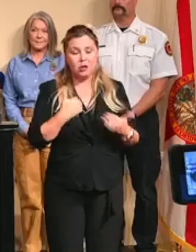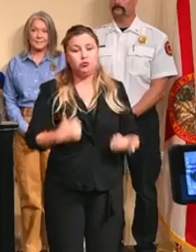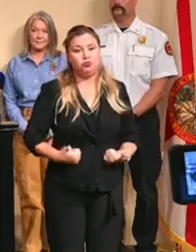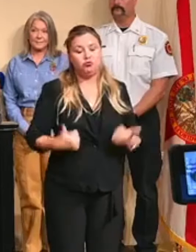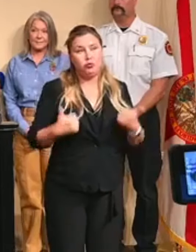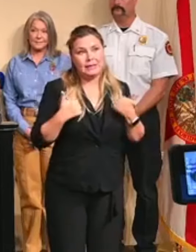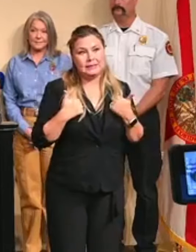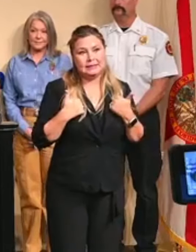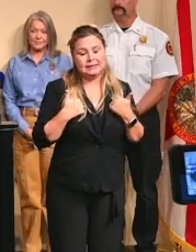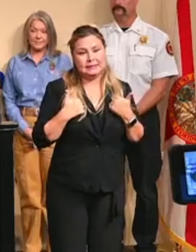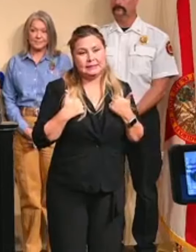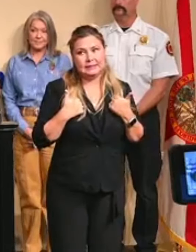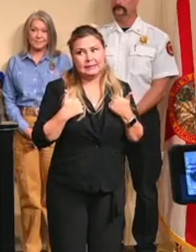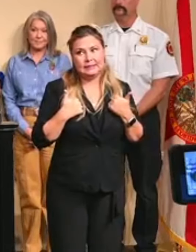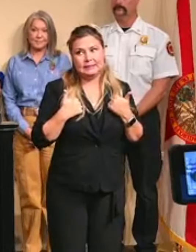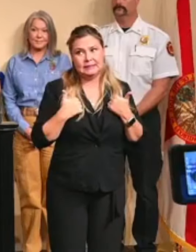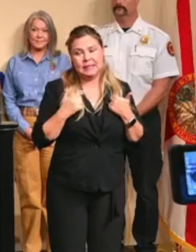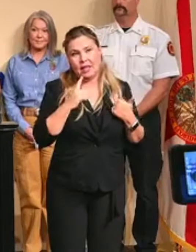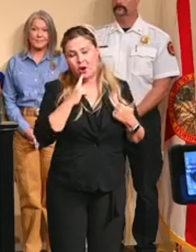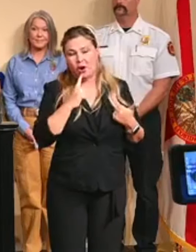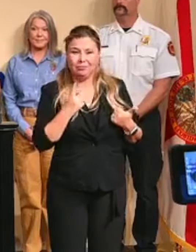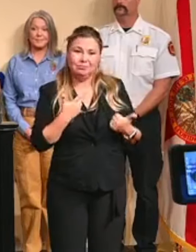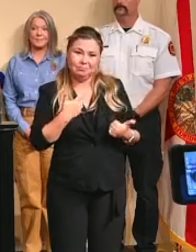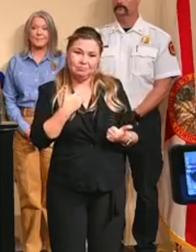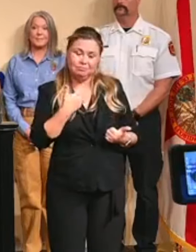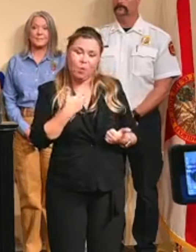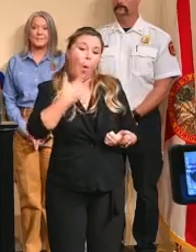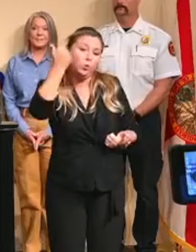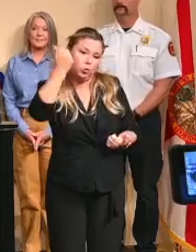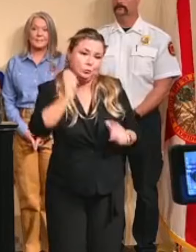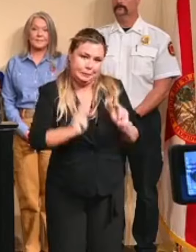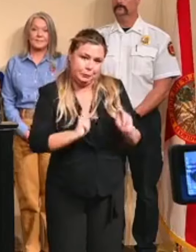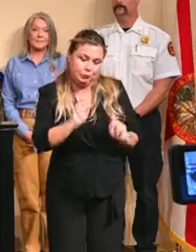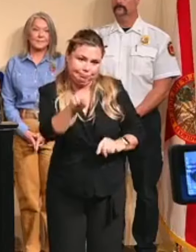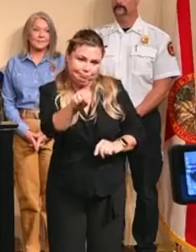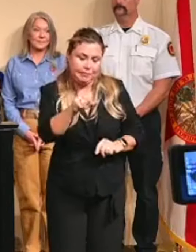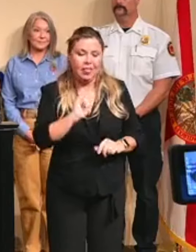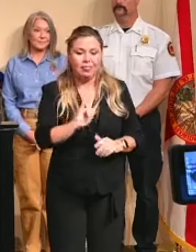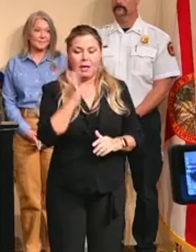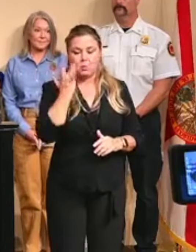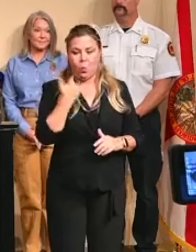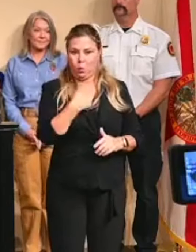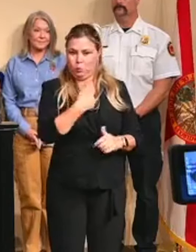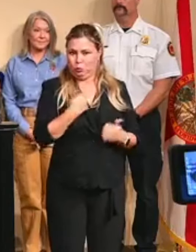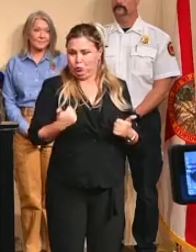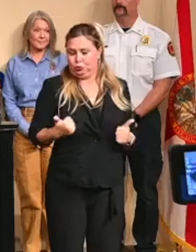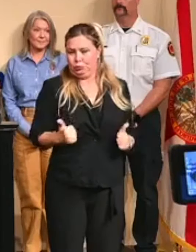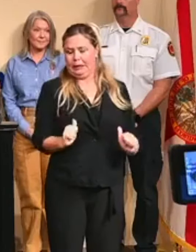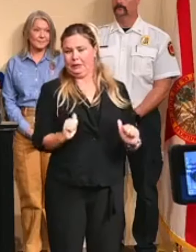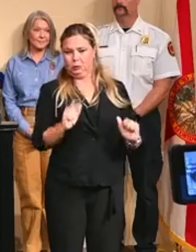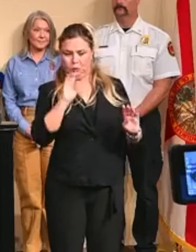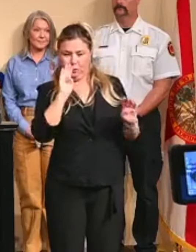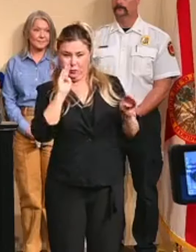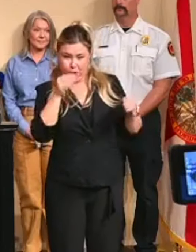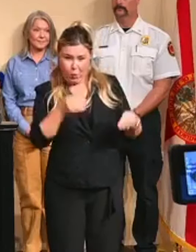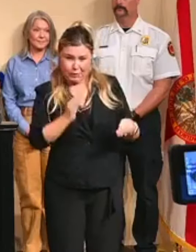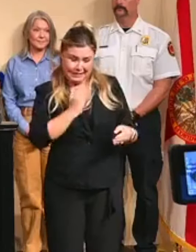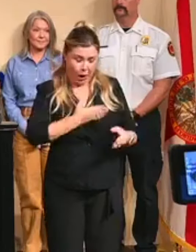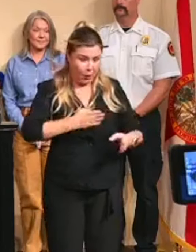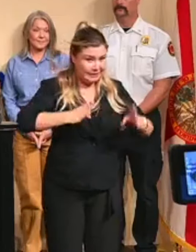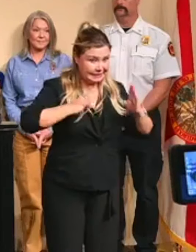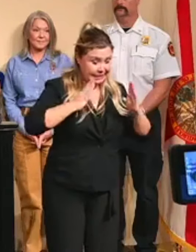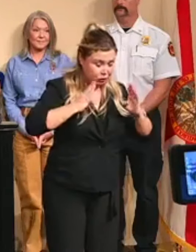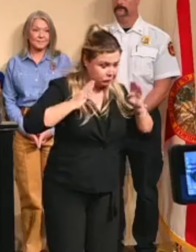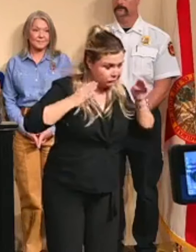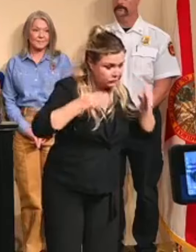are a more elderly community, and that's why we're trying to focus our attention